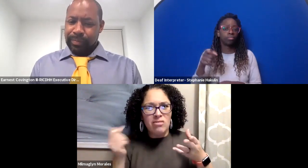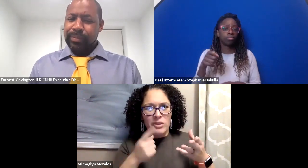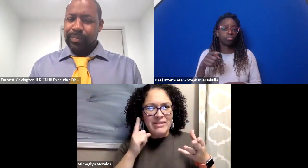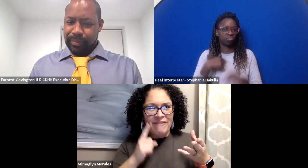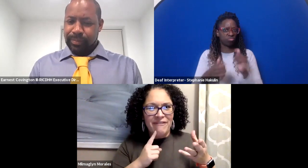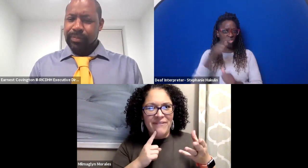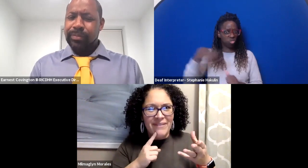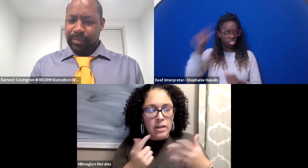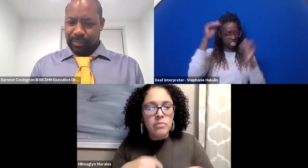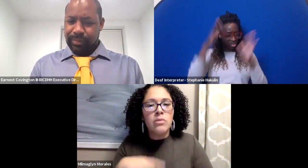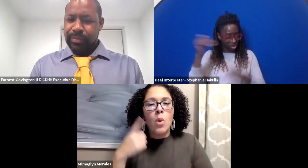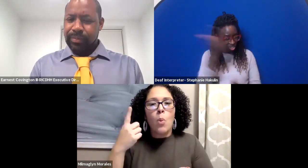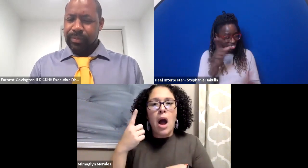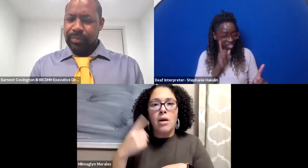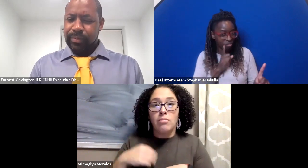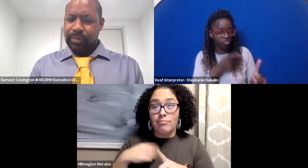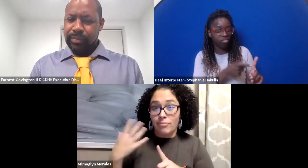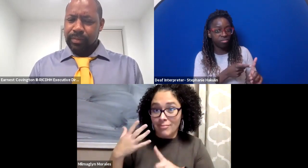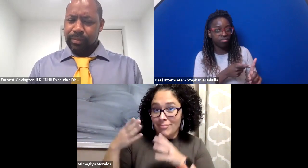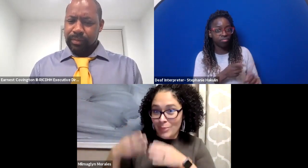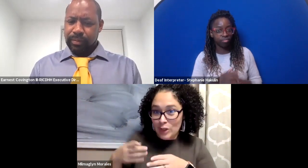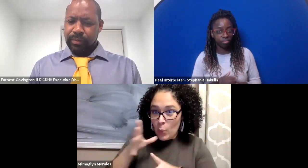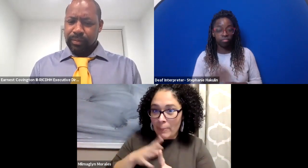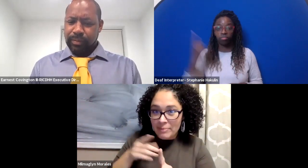middle school and most of my teachers were deaf.